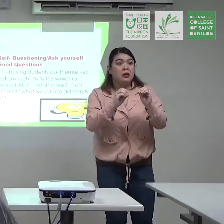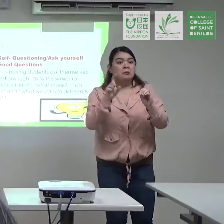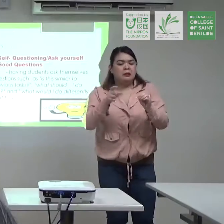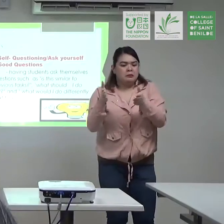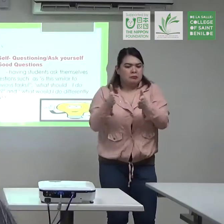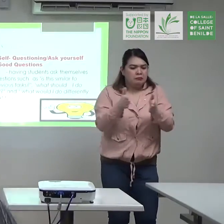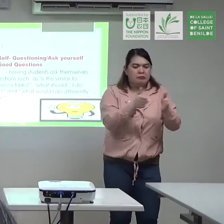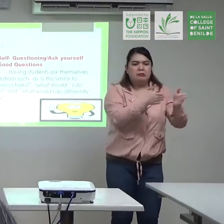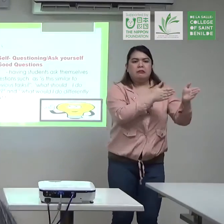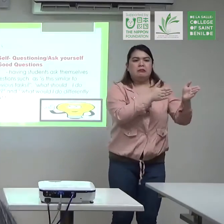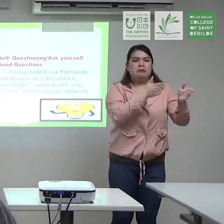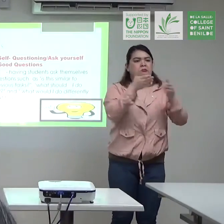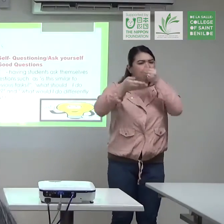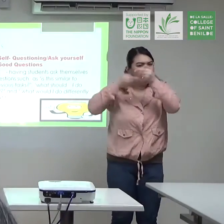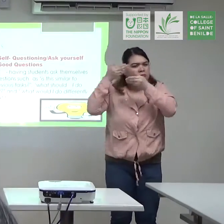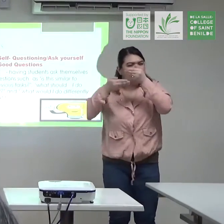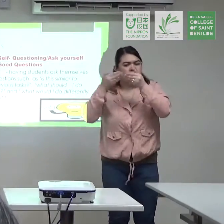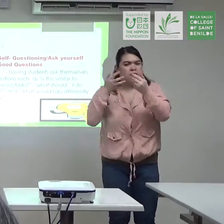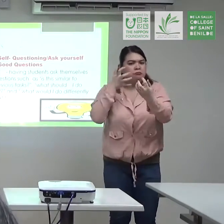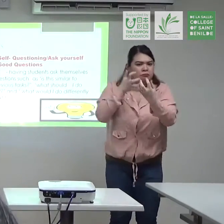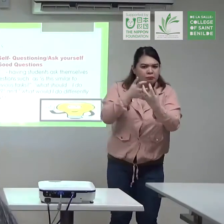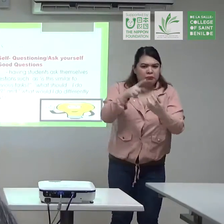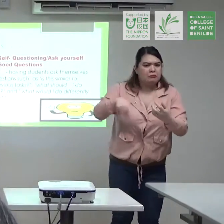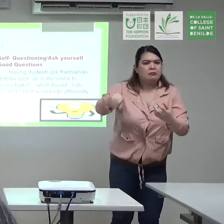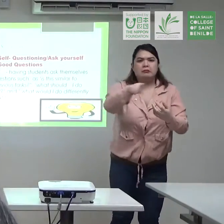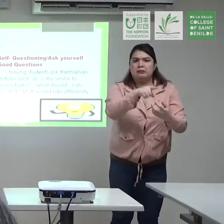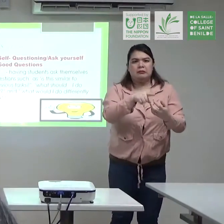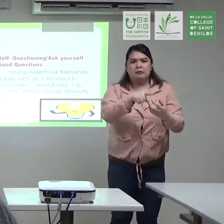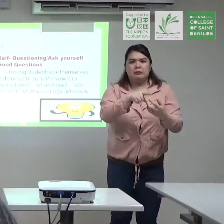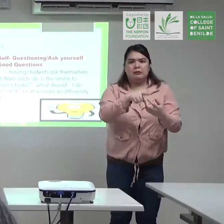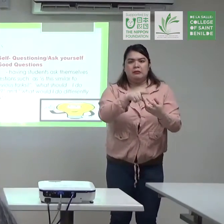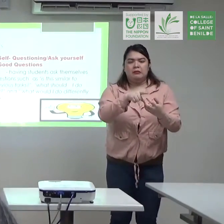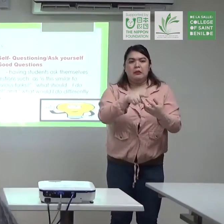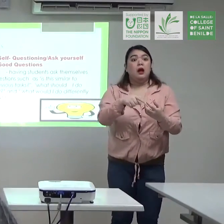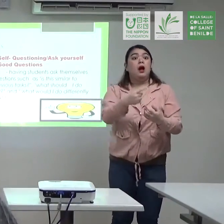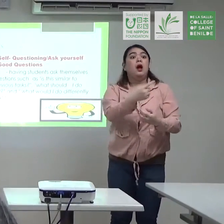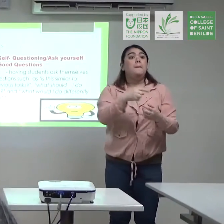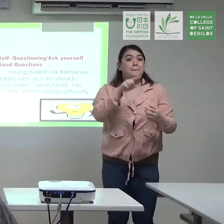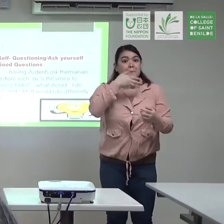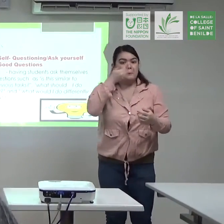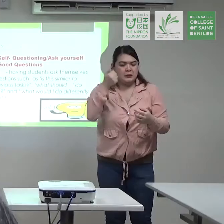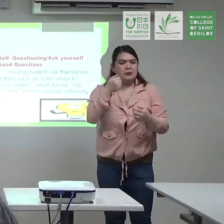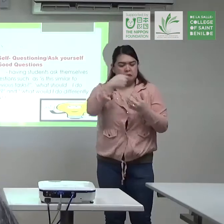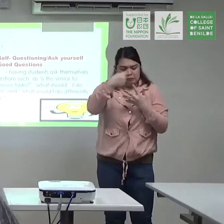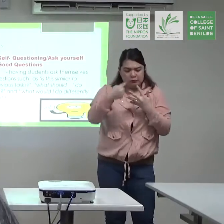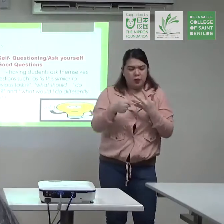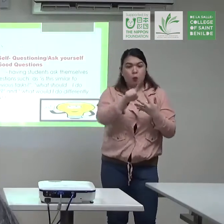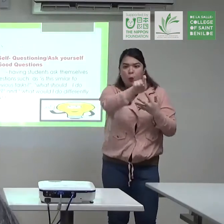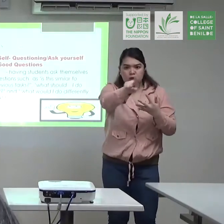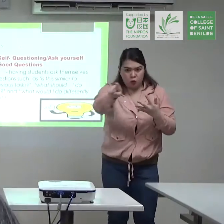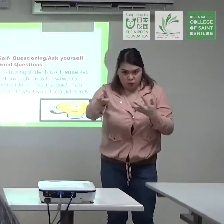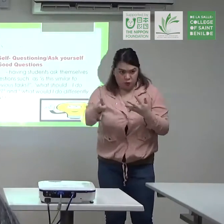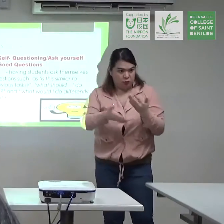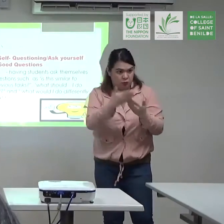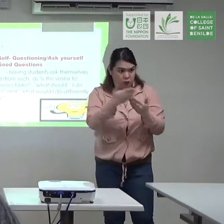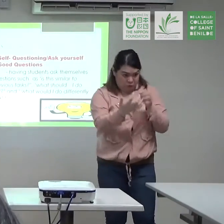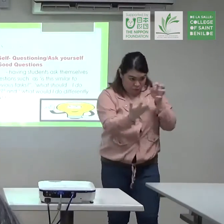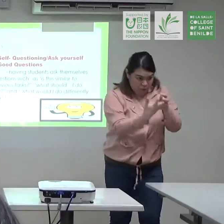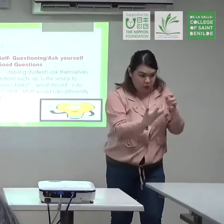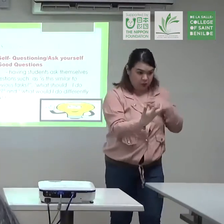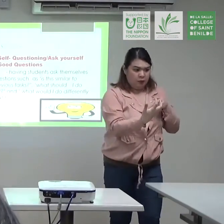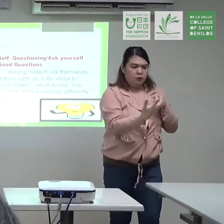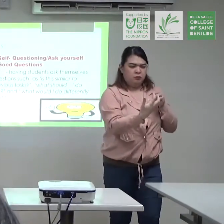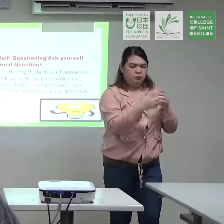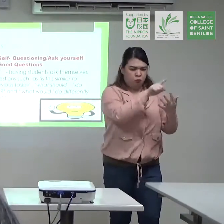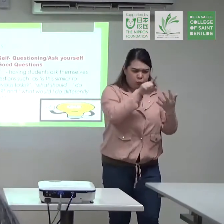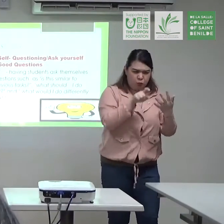today. So asking himself good questions related to the task. Okay. What are